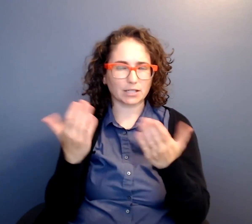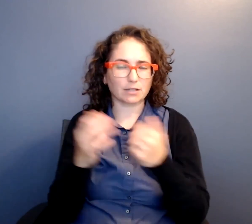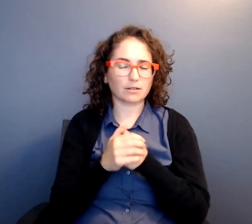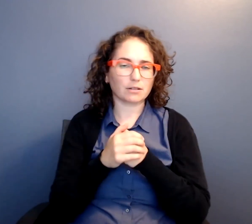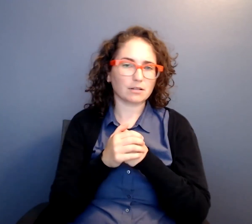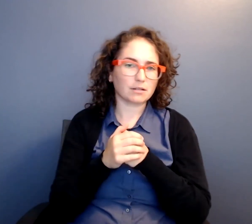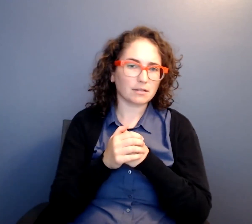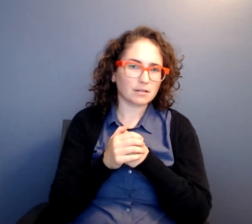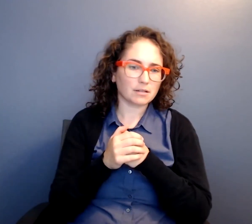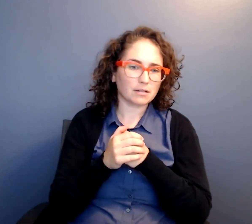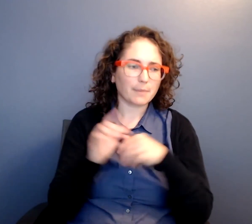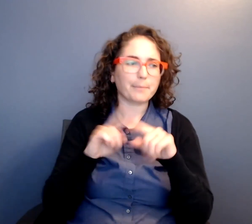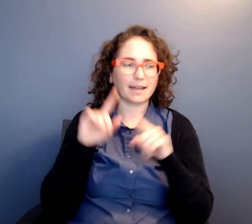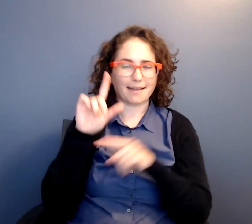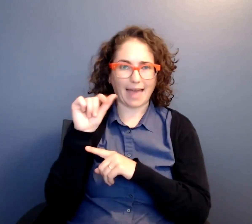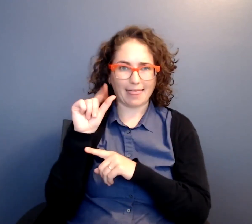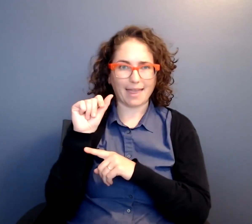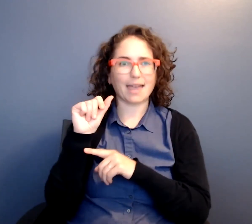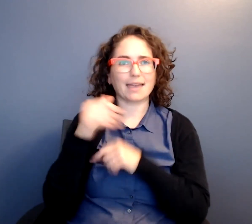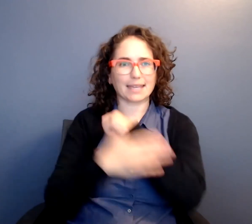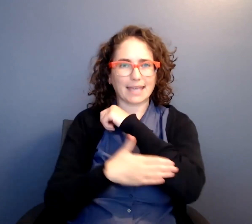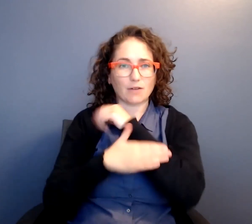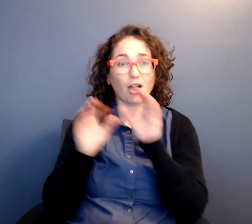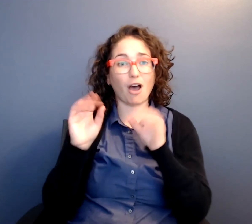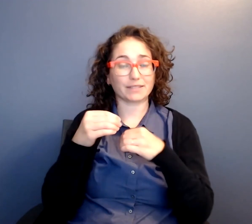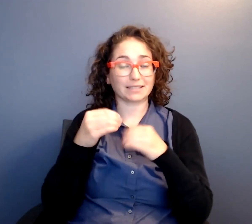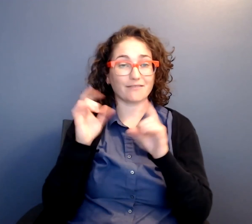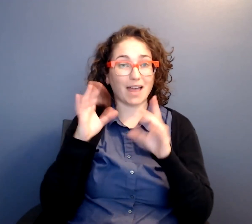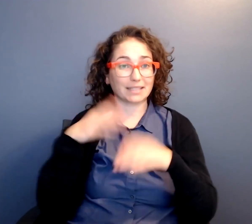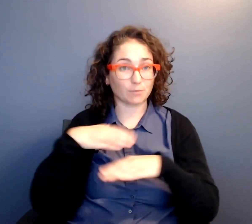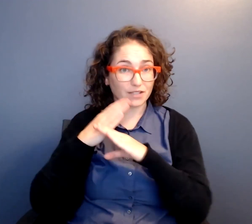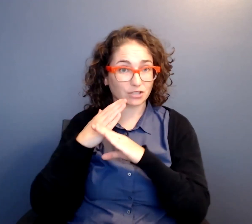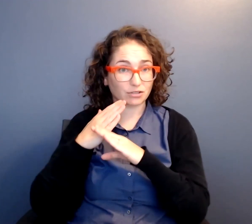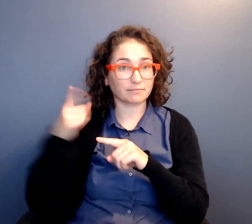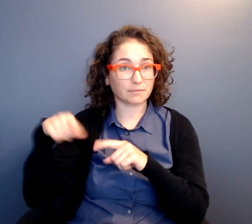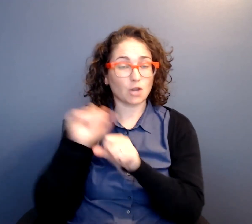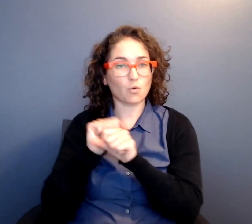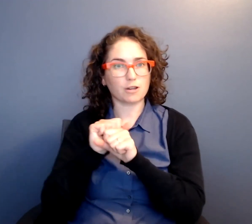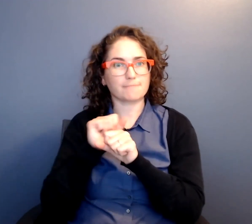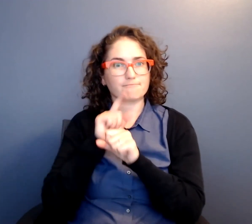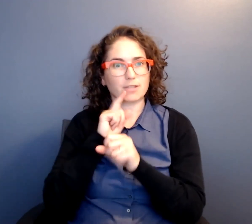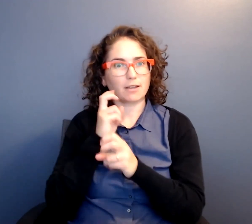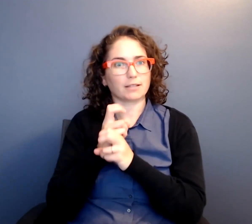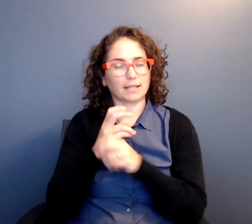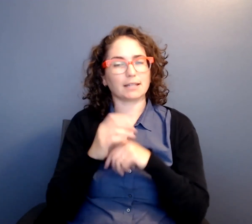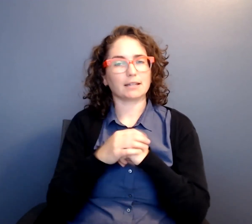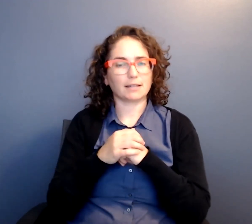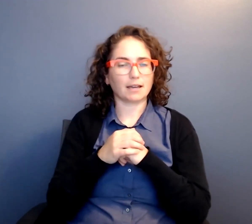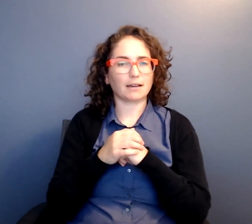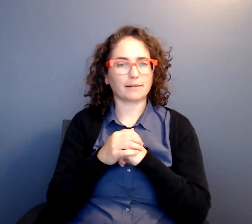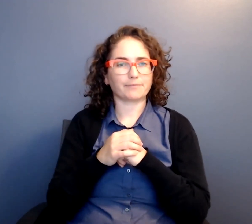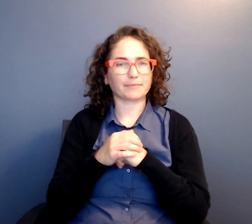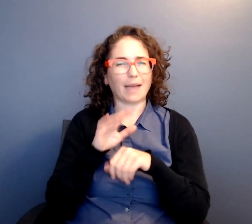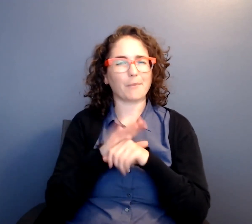public, but the LA County Office of Violence Prevention is working very diligently, and I'm on the Violence